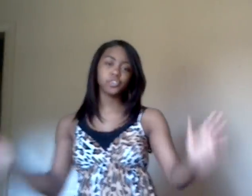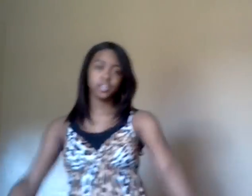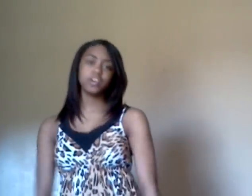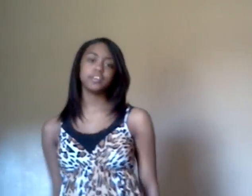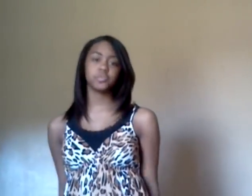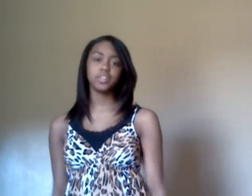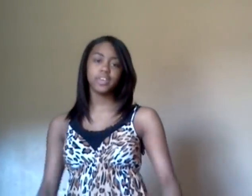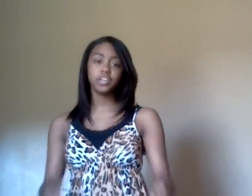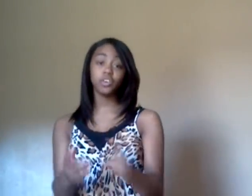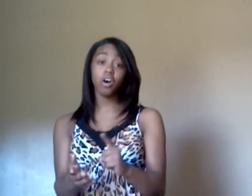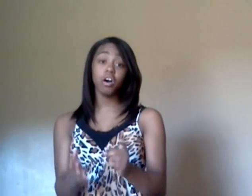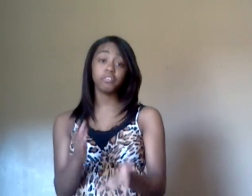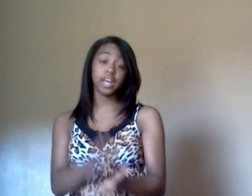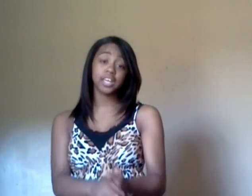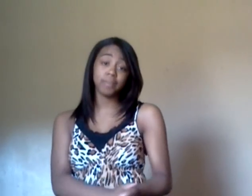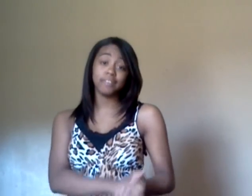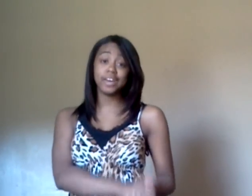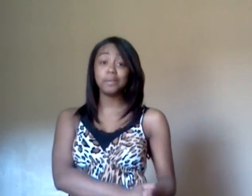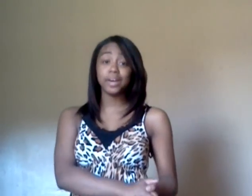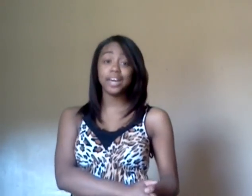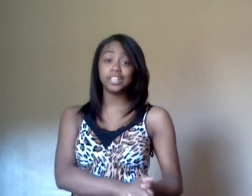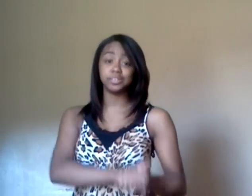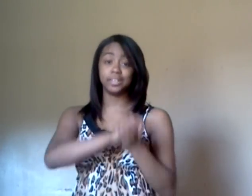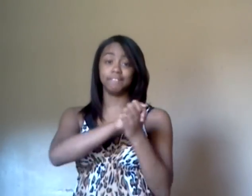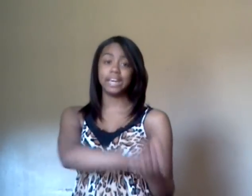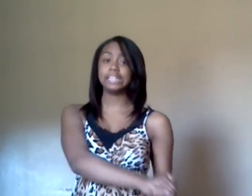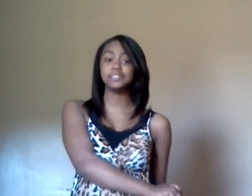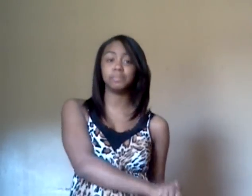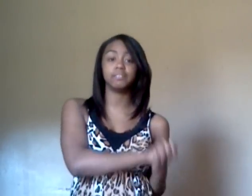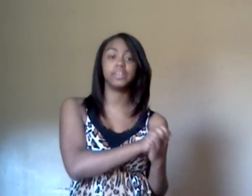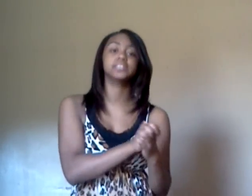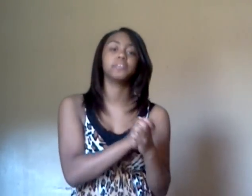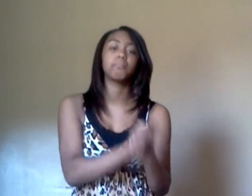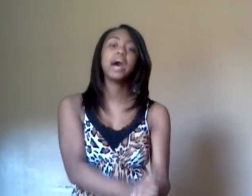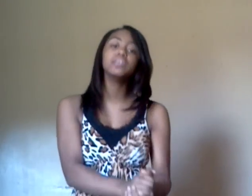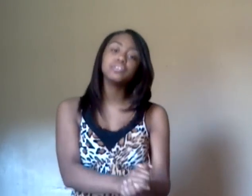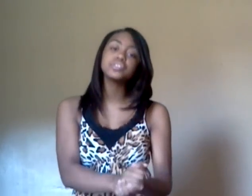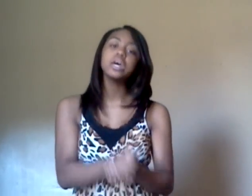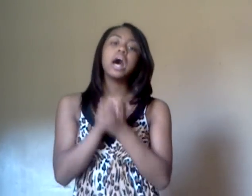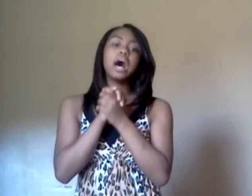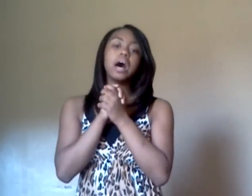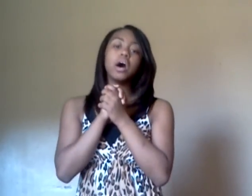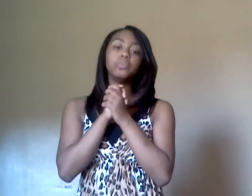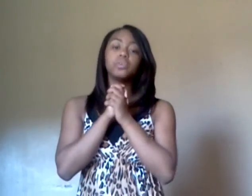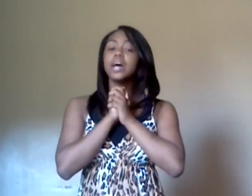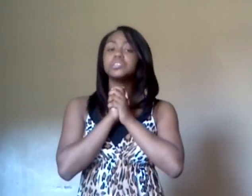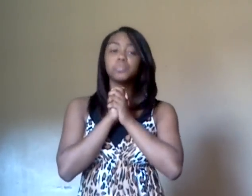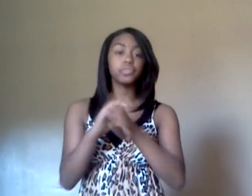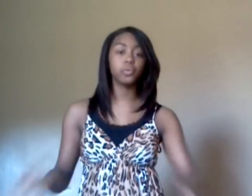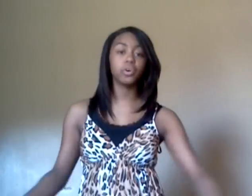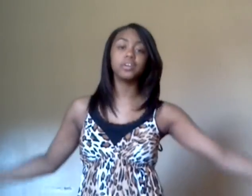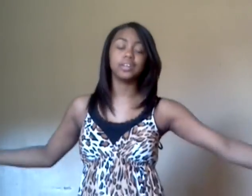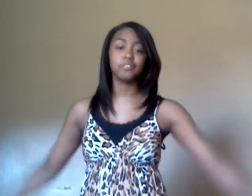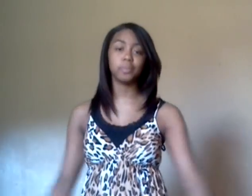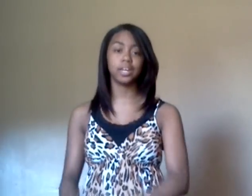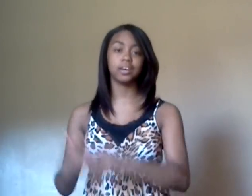Sarina-Joi here. I just want to thank you all for liking my fan page and being fans of me and fans of the Miners. I hope you guys spread the word to get everybody out